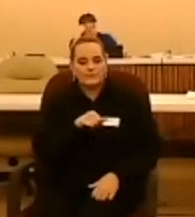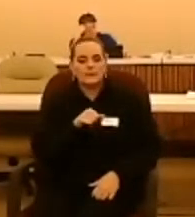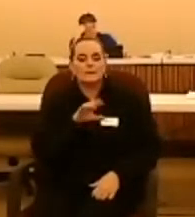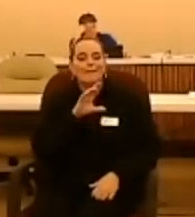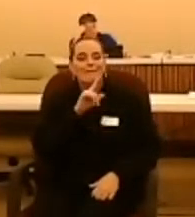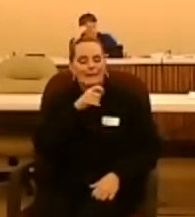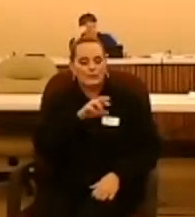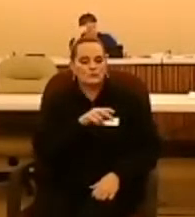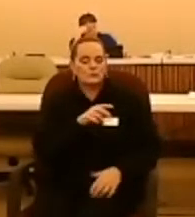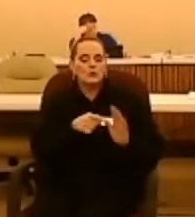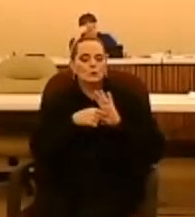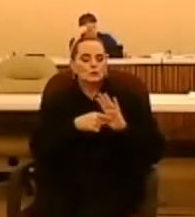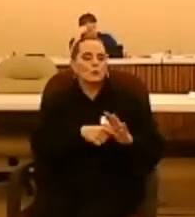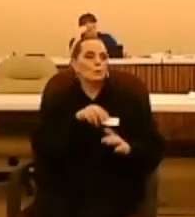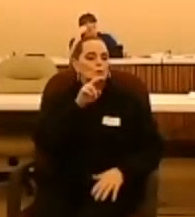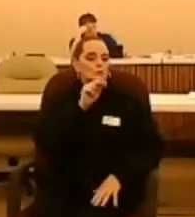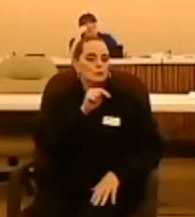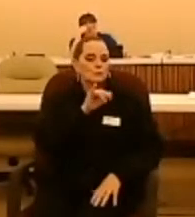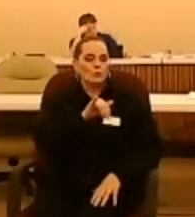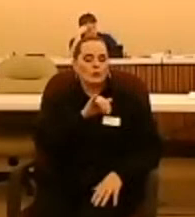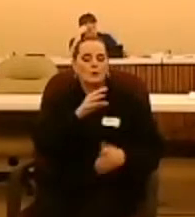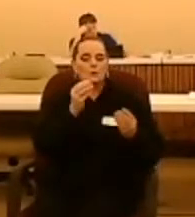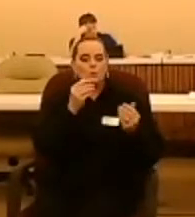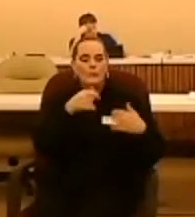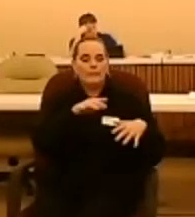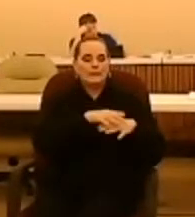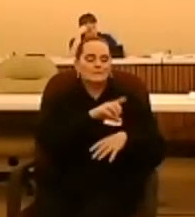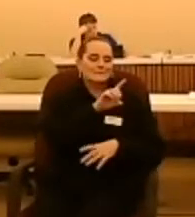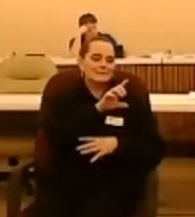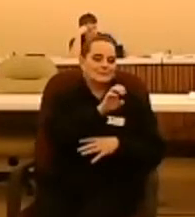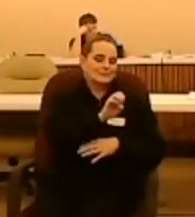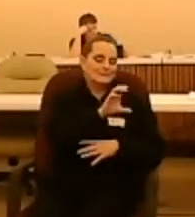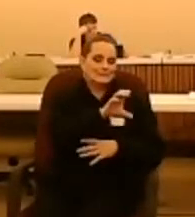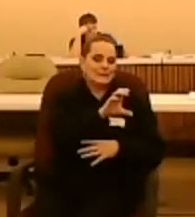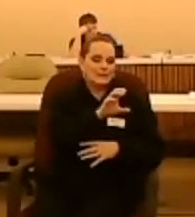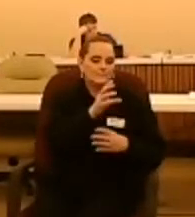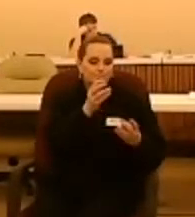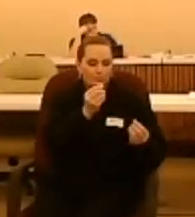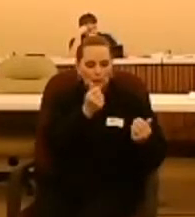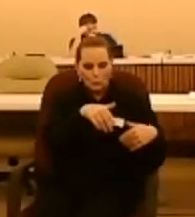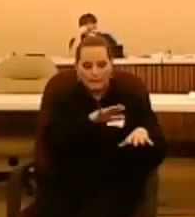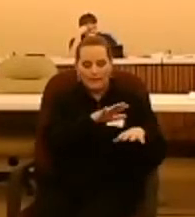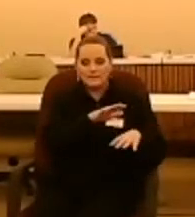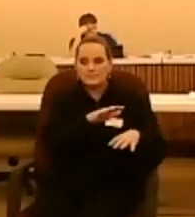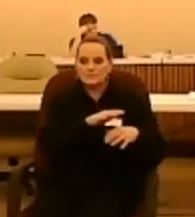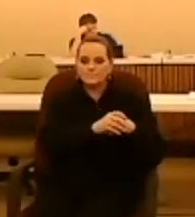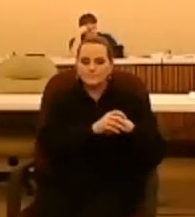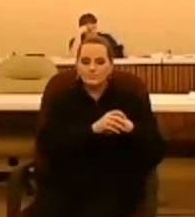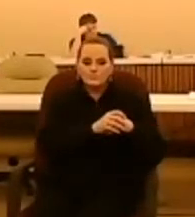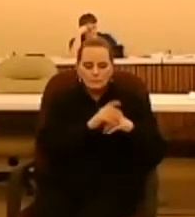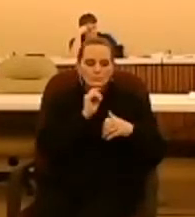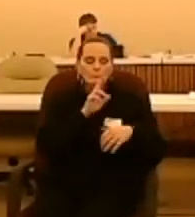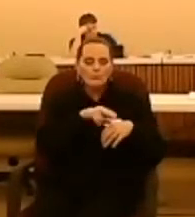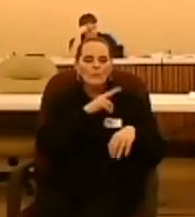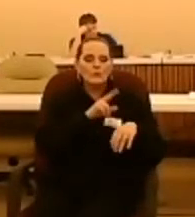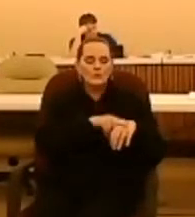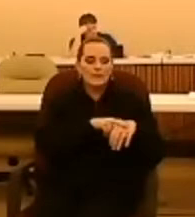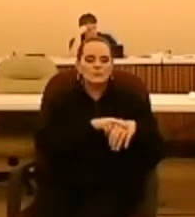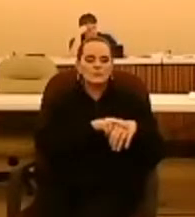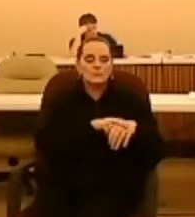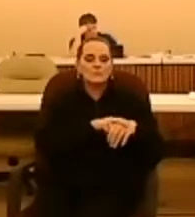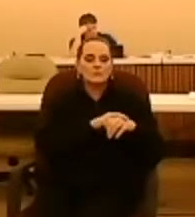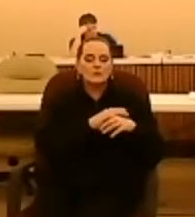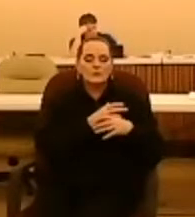York wetlands, the DEC wetlands, or the national, wetlands,